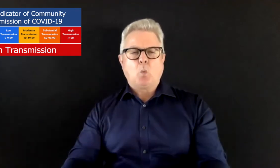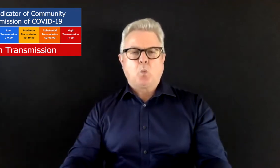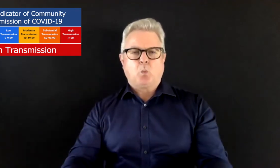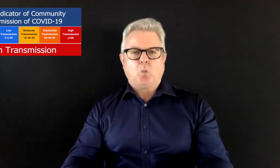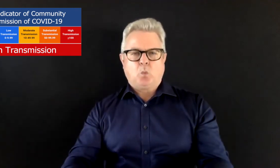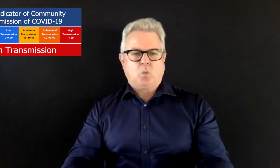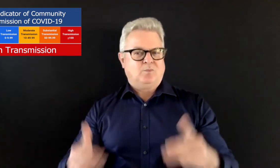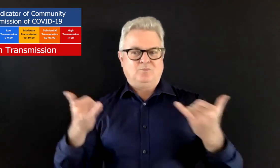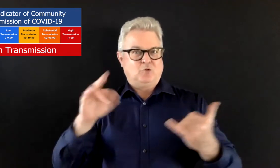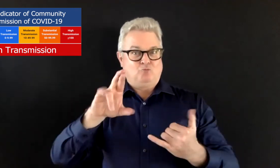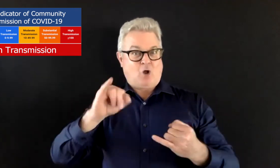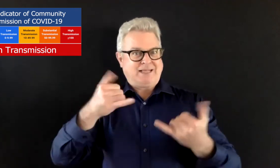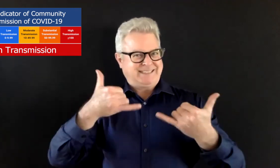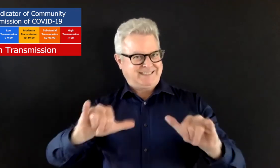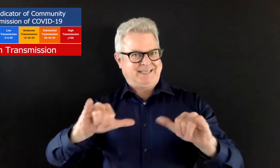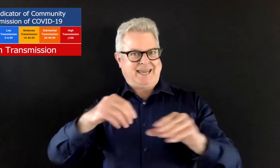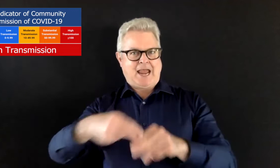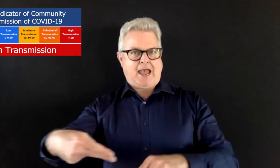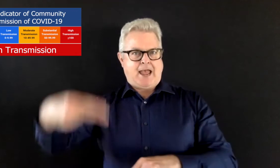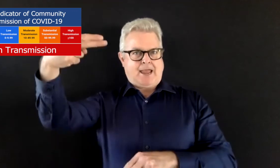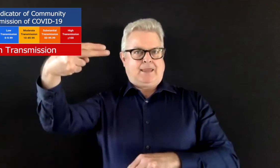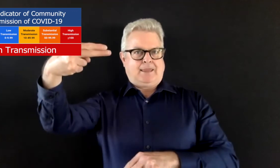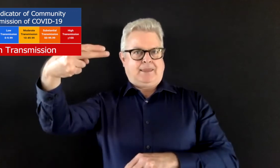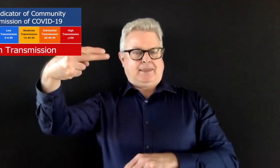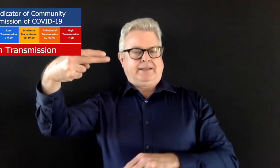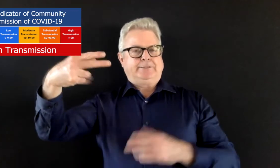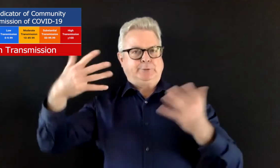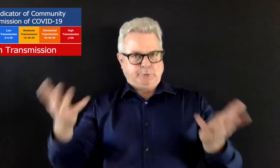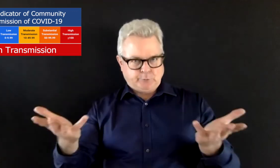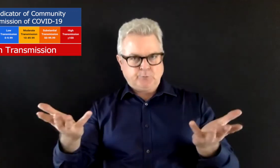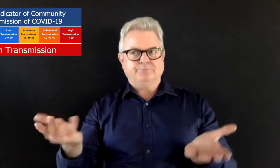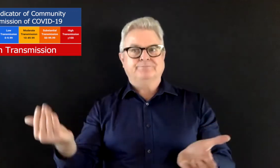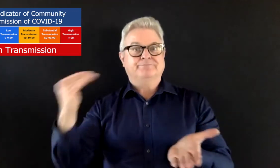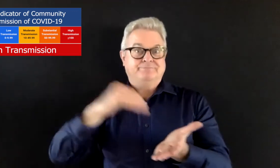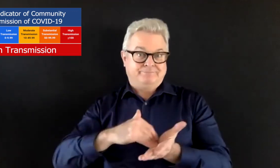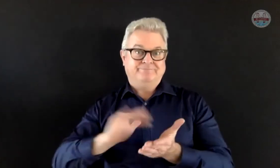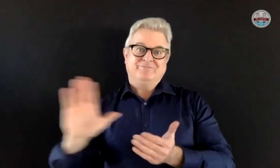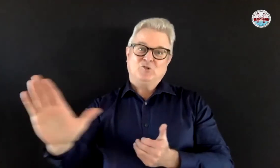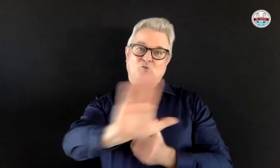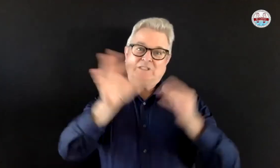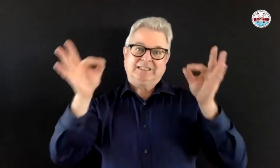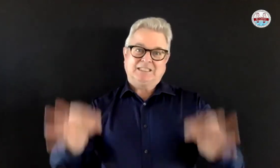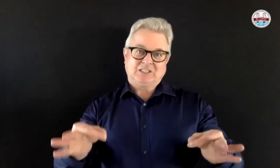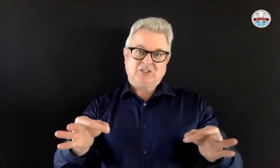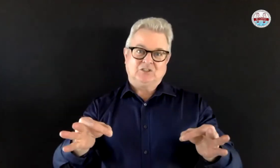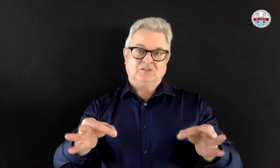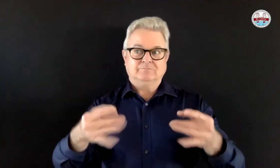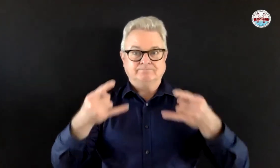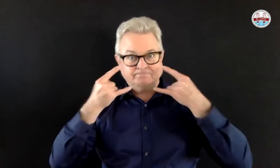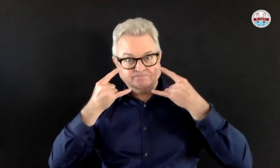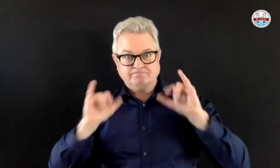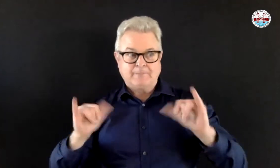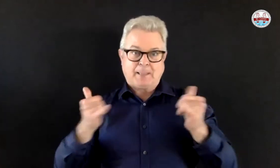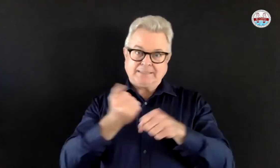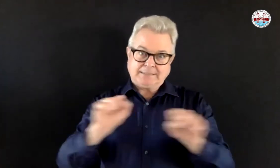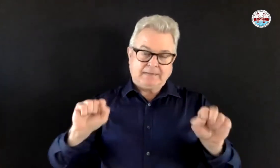day, which is considered very low by CDC matrix. So right now, 367 is considered very high,